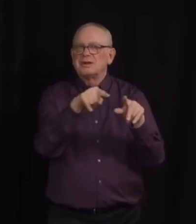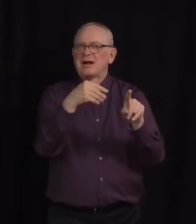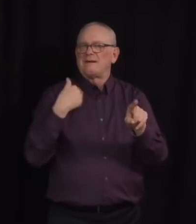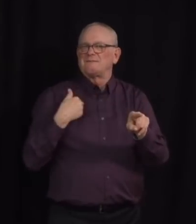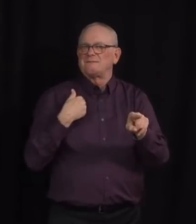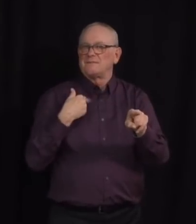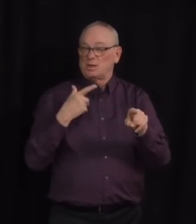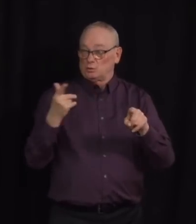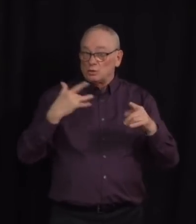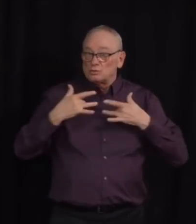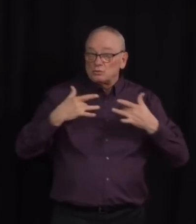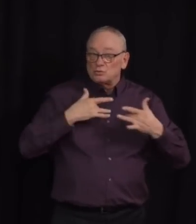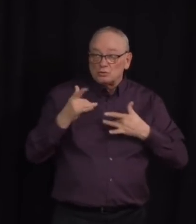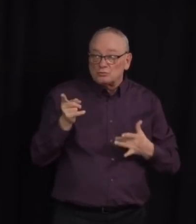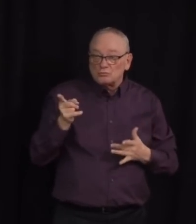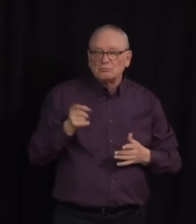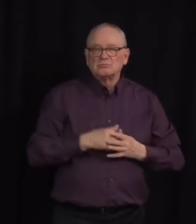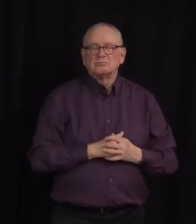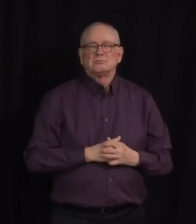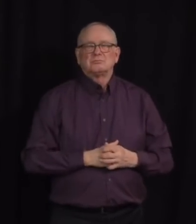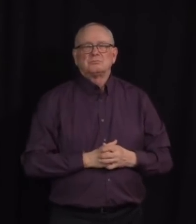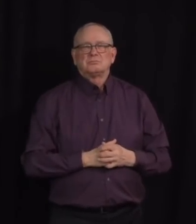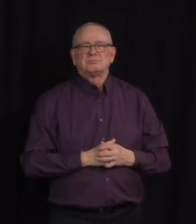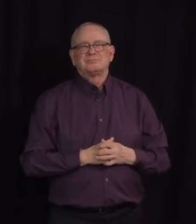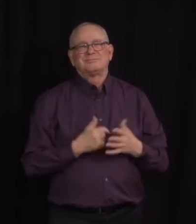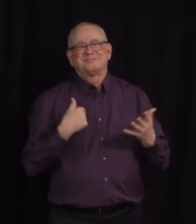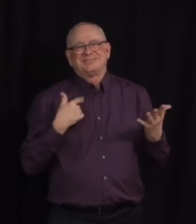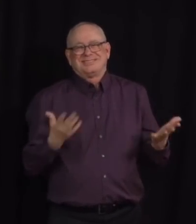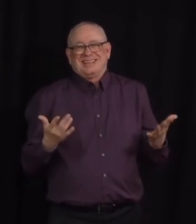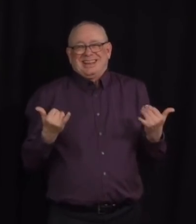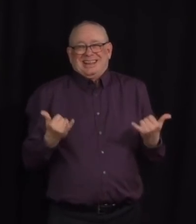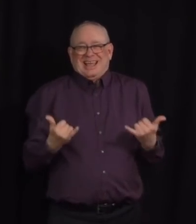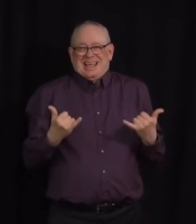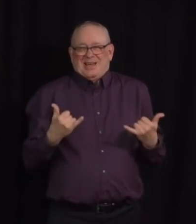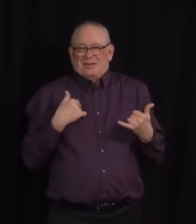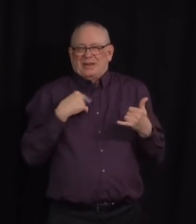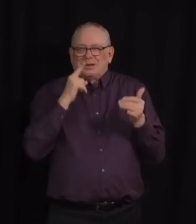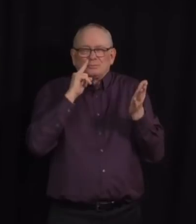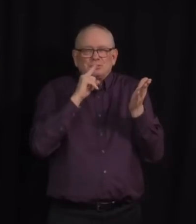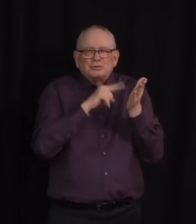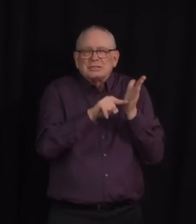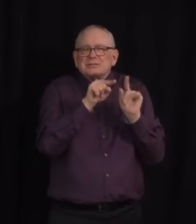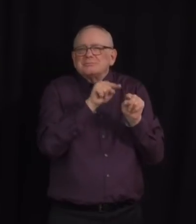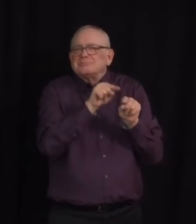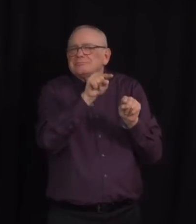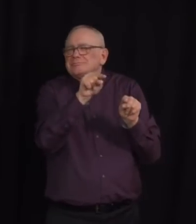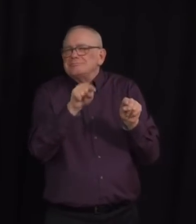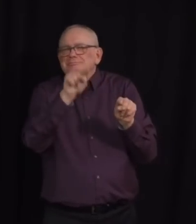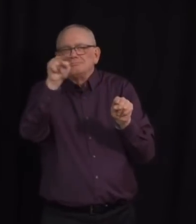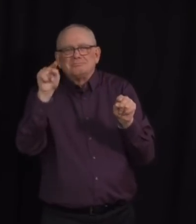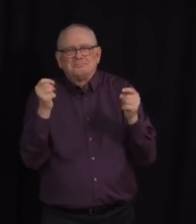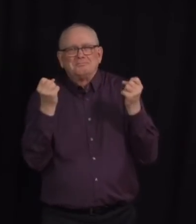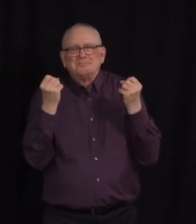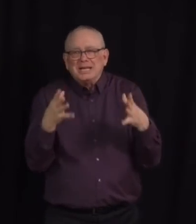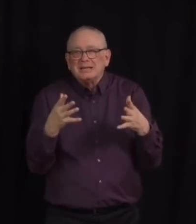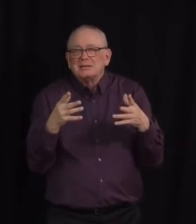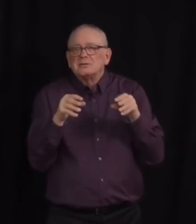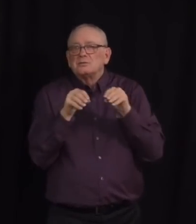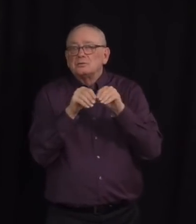looking into multiple different outbreaks right now. There have been some outbreaks linked to restaurants, some outbreaks linked to different work